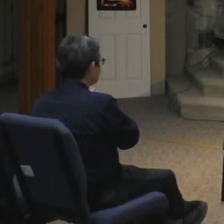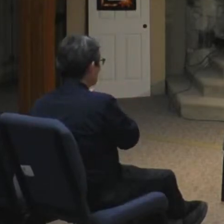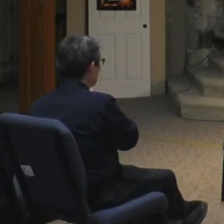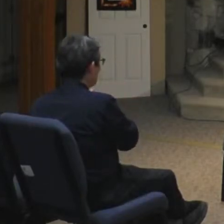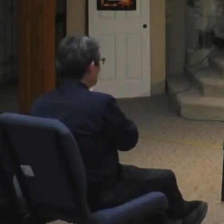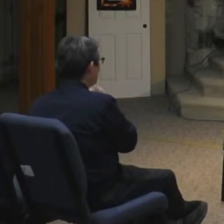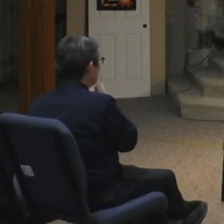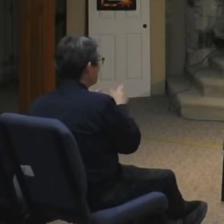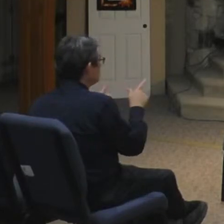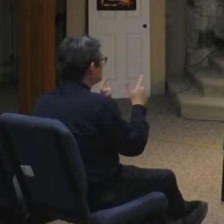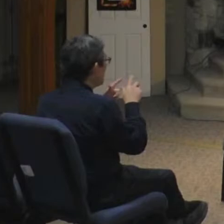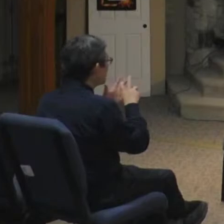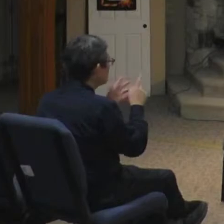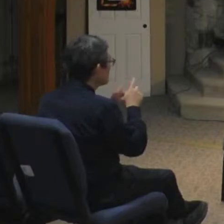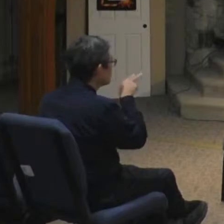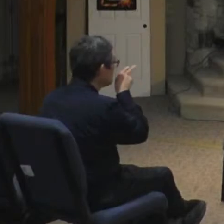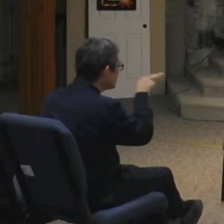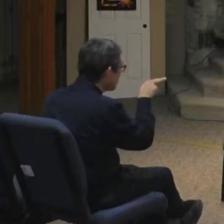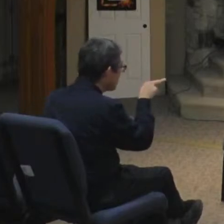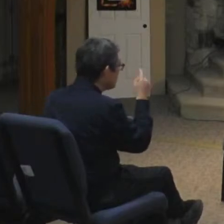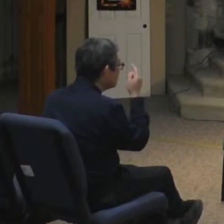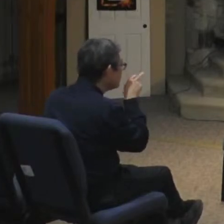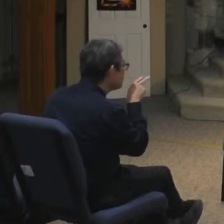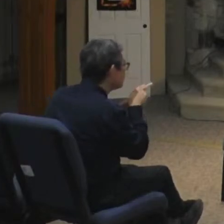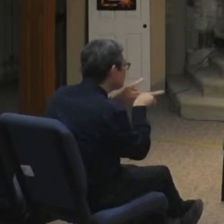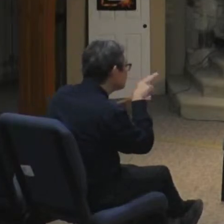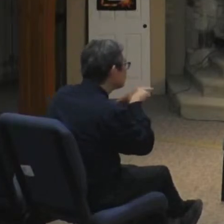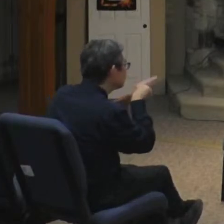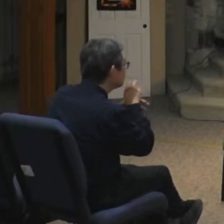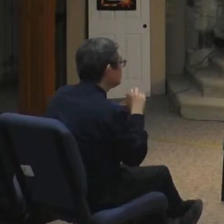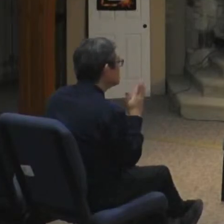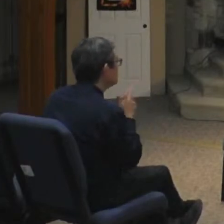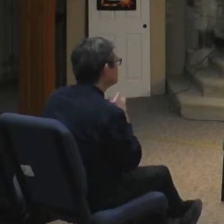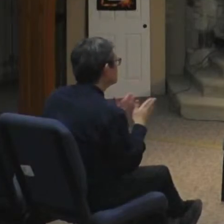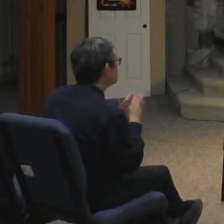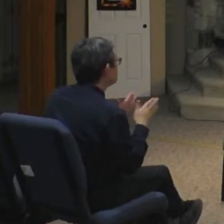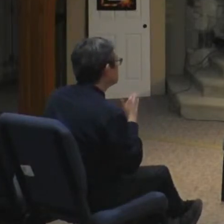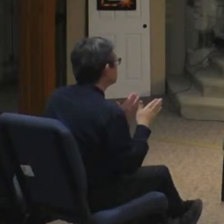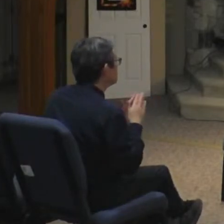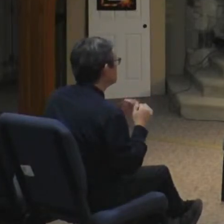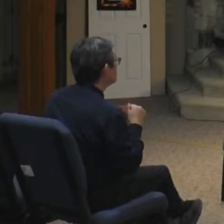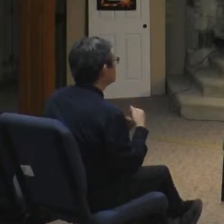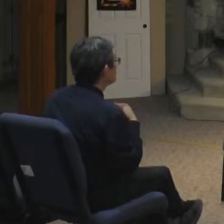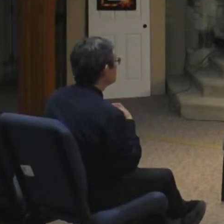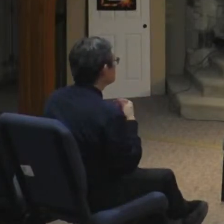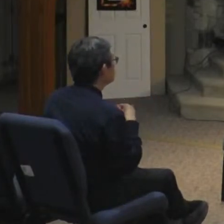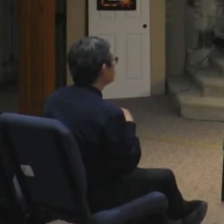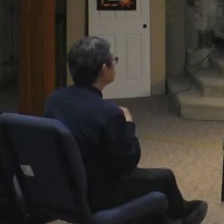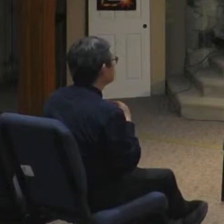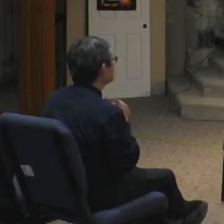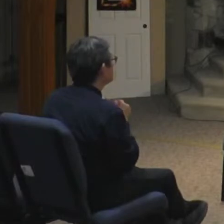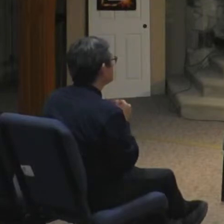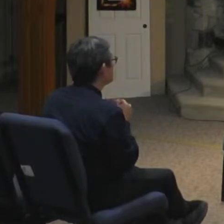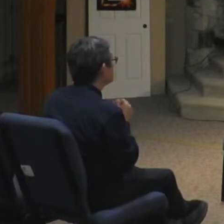in Japanese, it's a whole lot different. So I watch the sign language, I can understand it and prepare my sermon much more